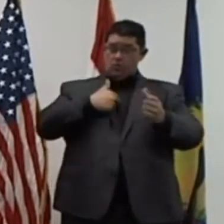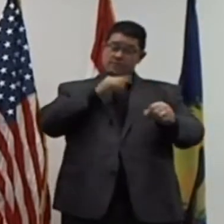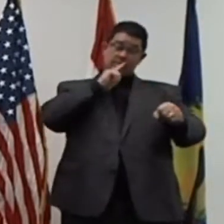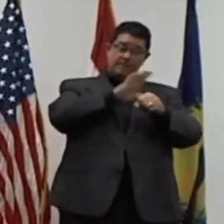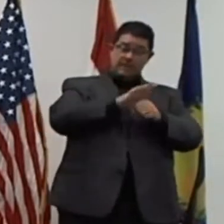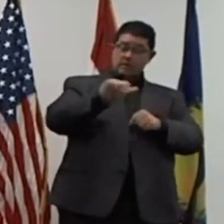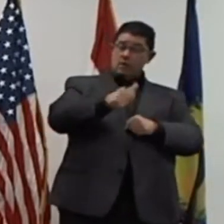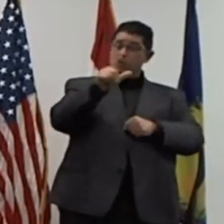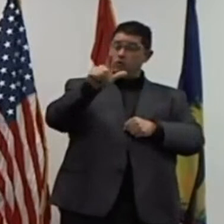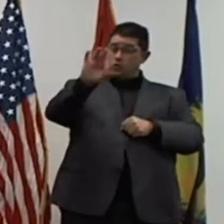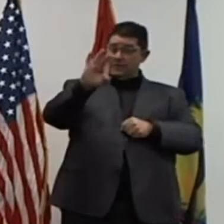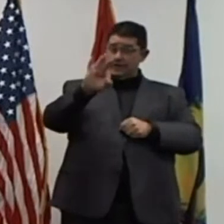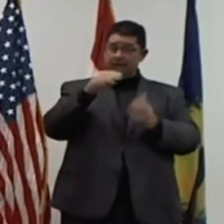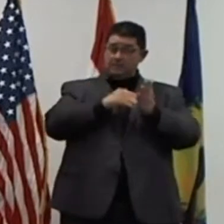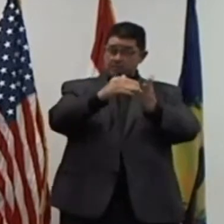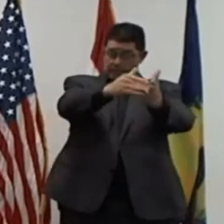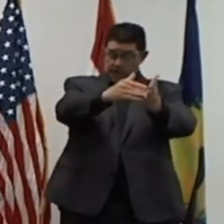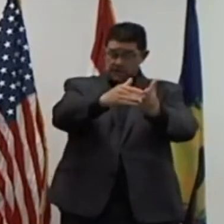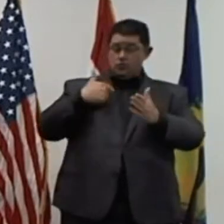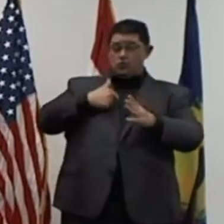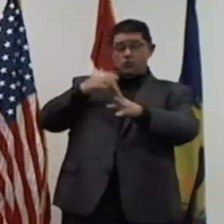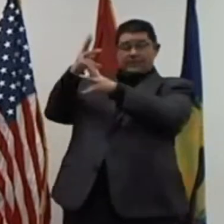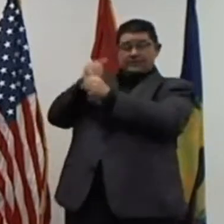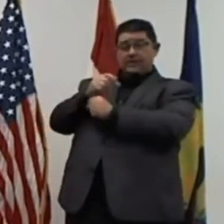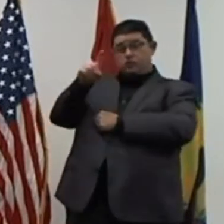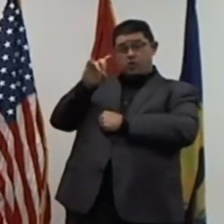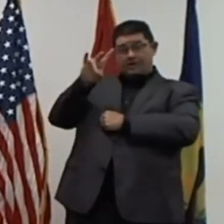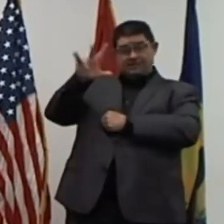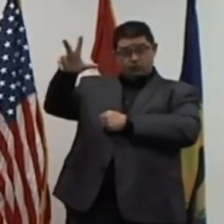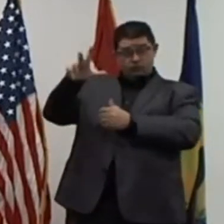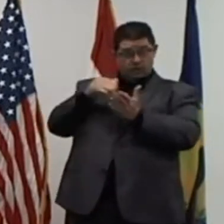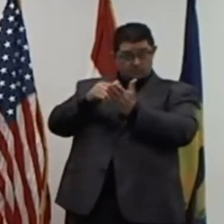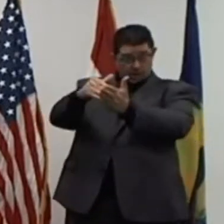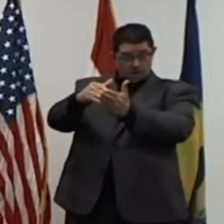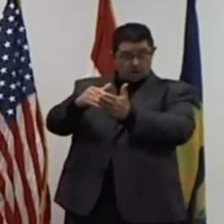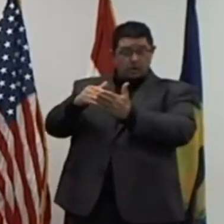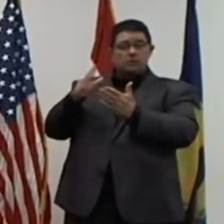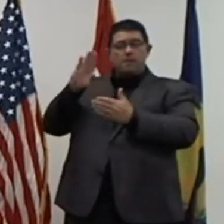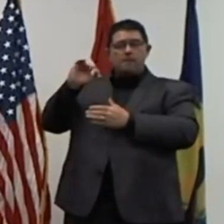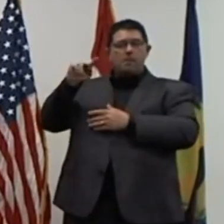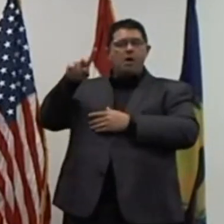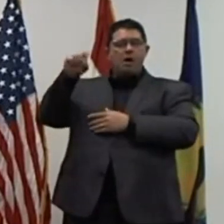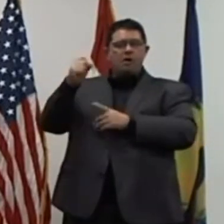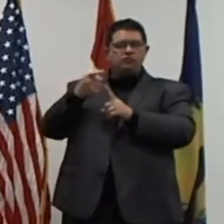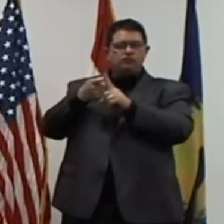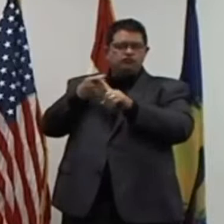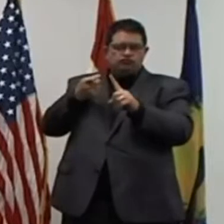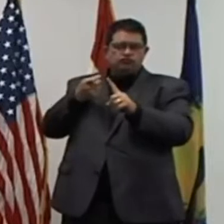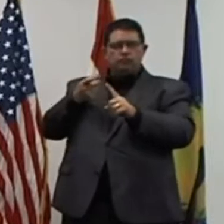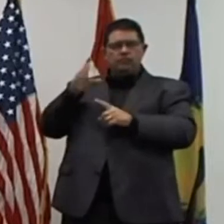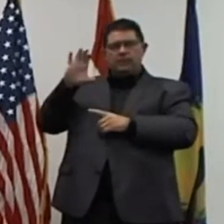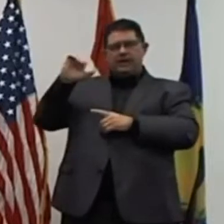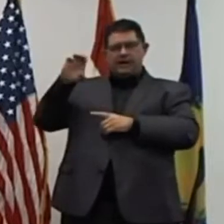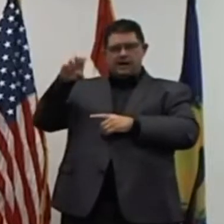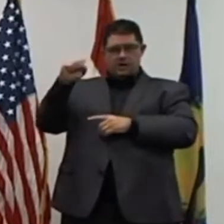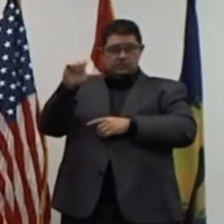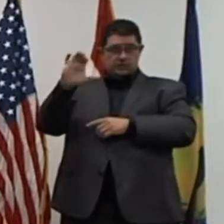We have received $173 million in funds from the federal CARES Act stimulus